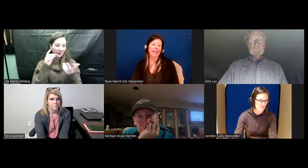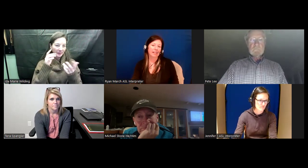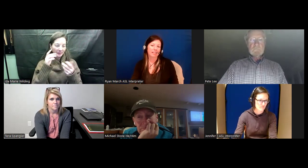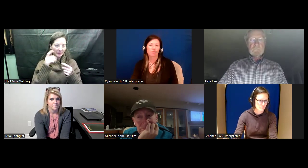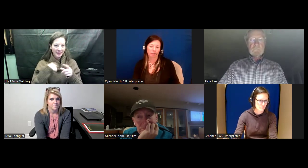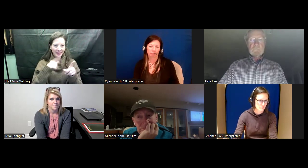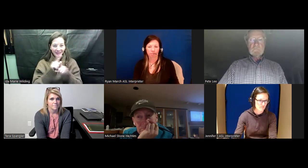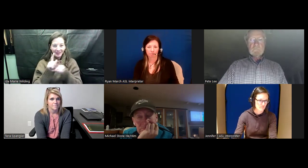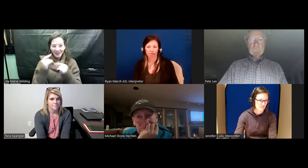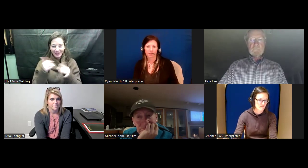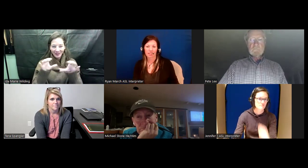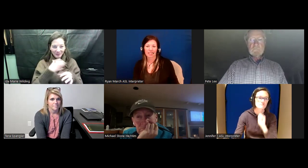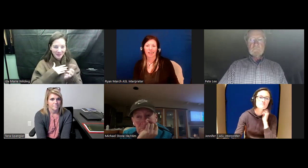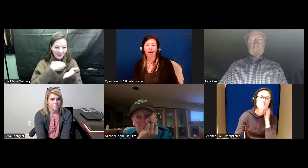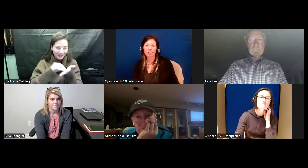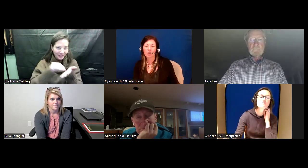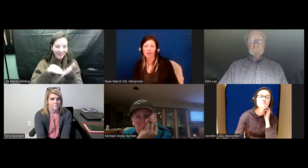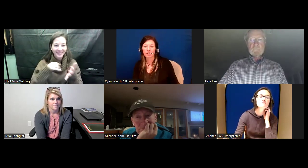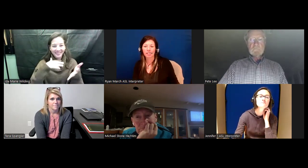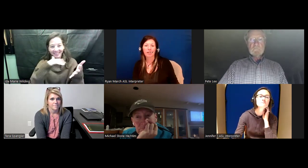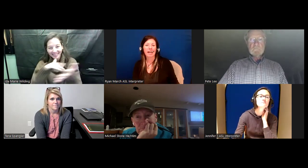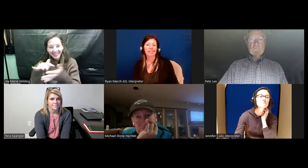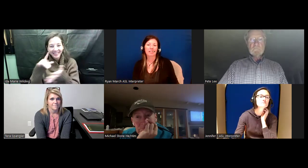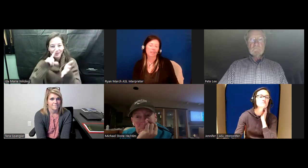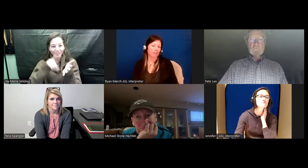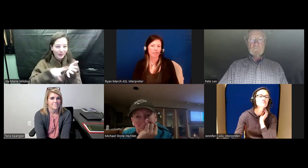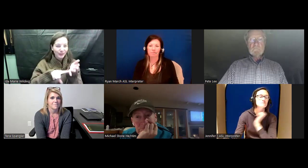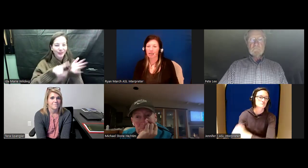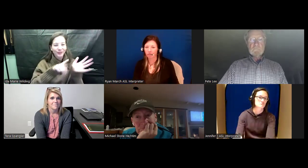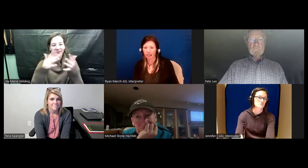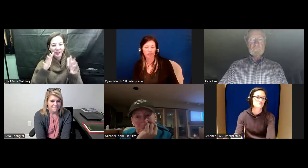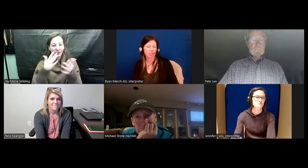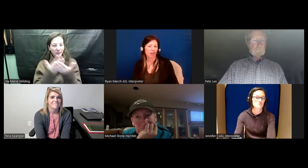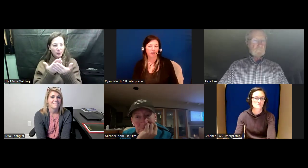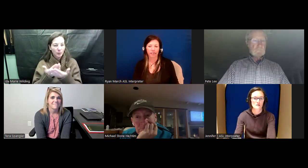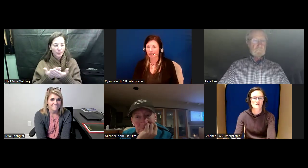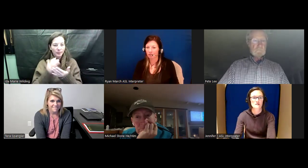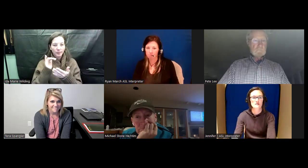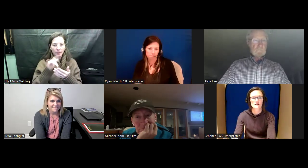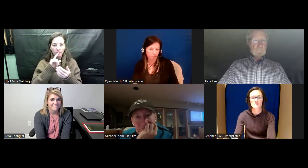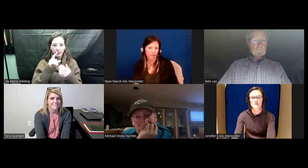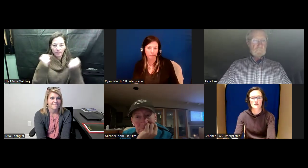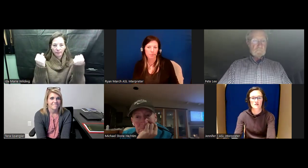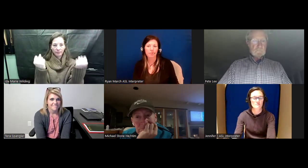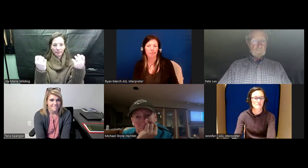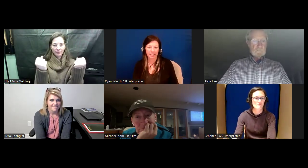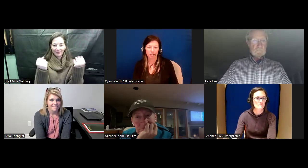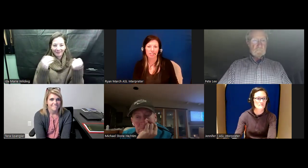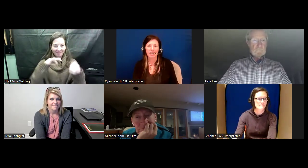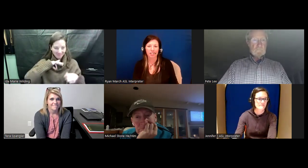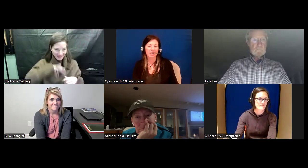So, and well, also, as I'm doing my research, all of the things,